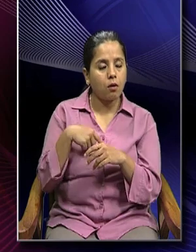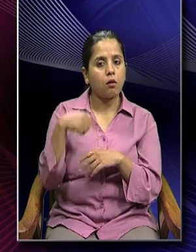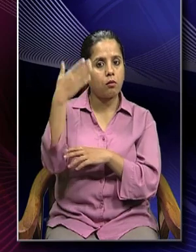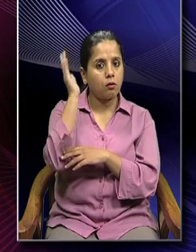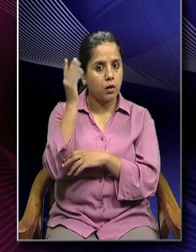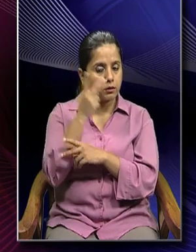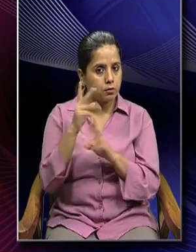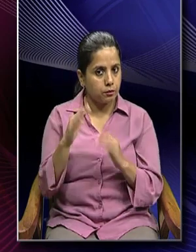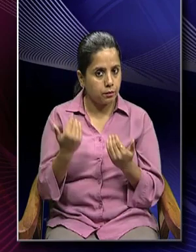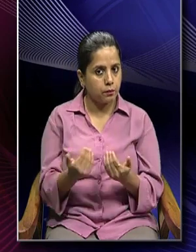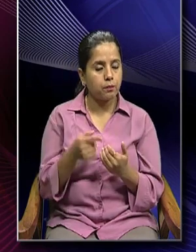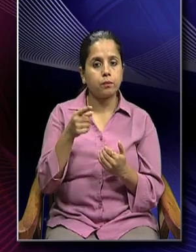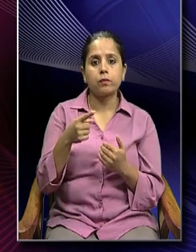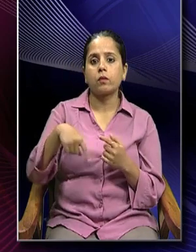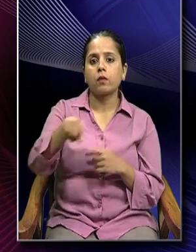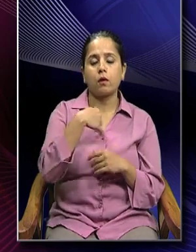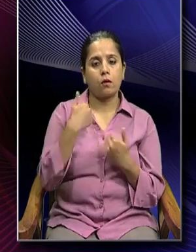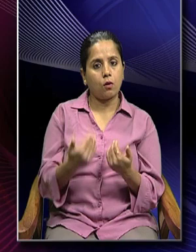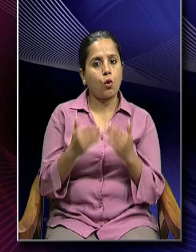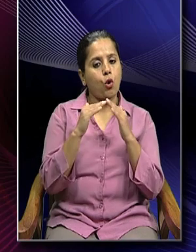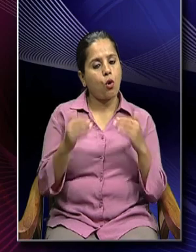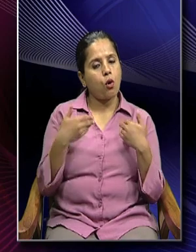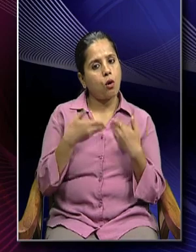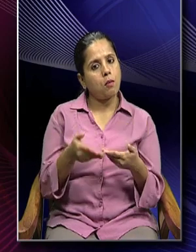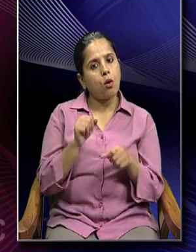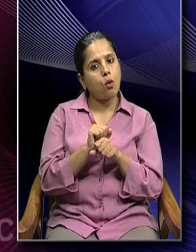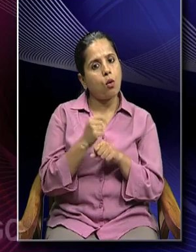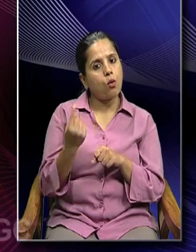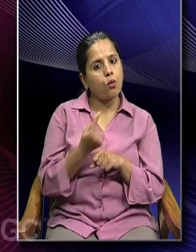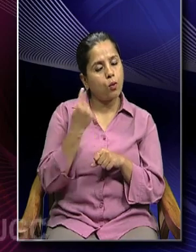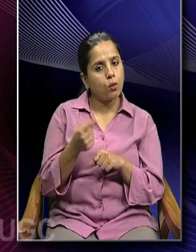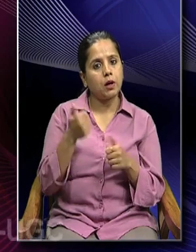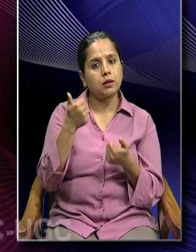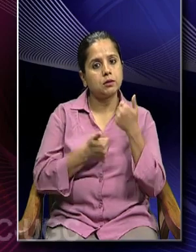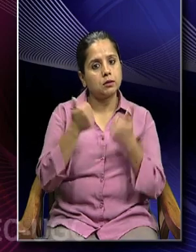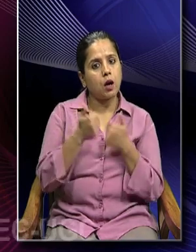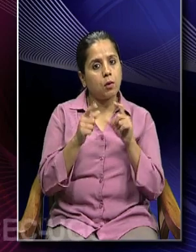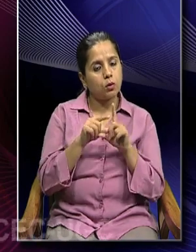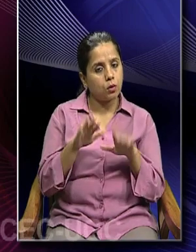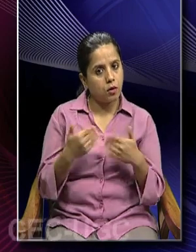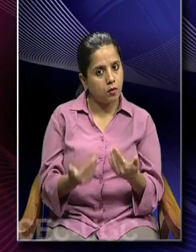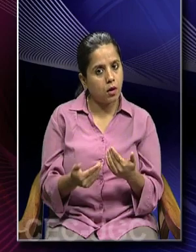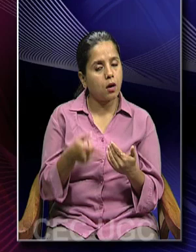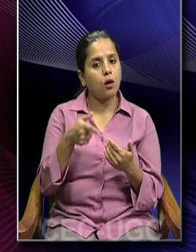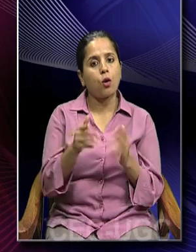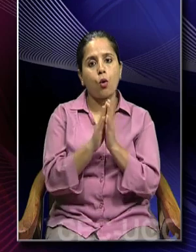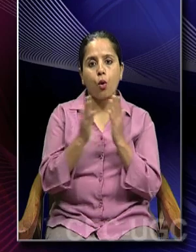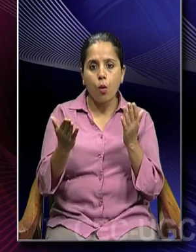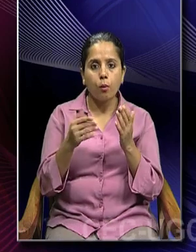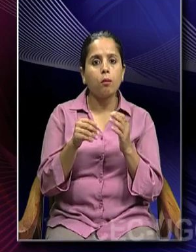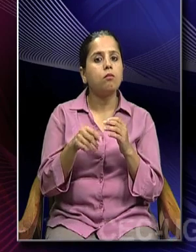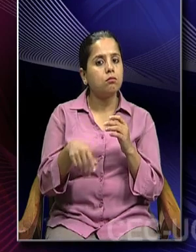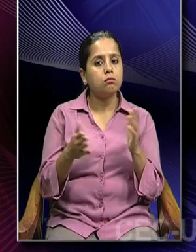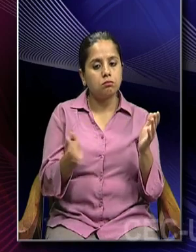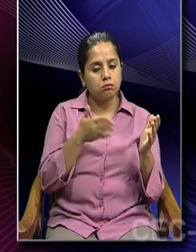lecture while being at our home. The examinations were conducted under open book examination.